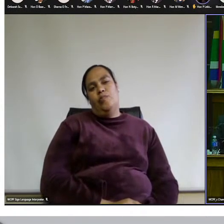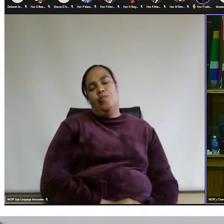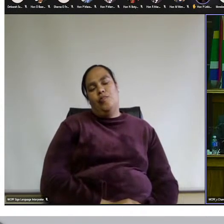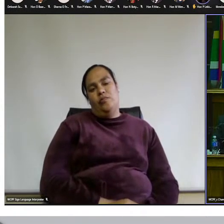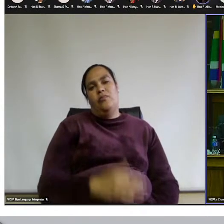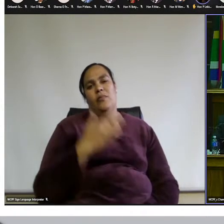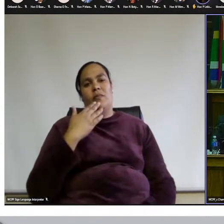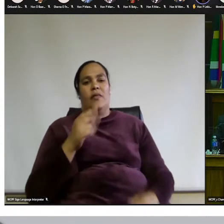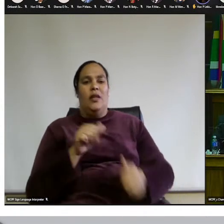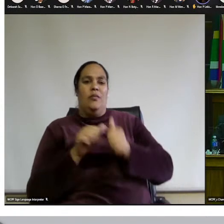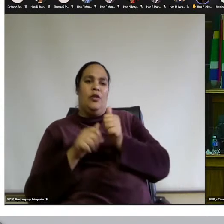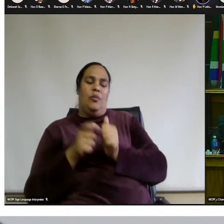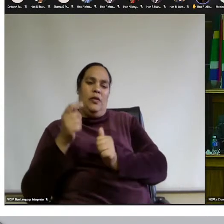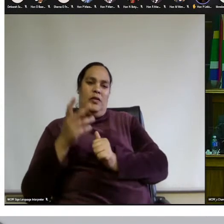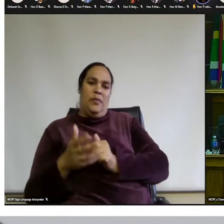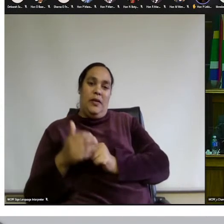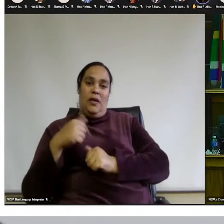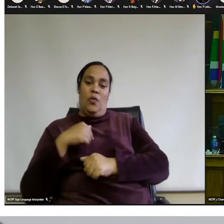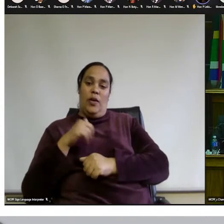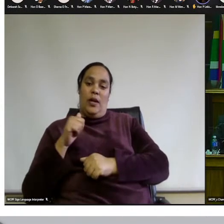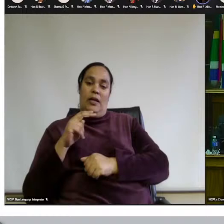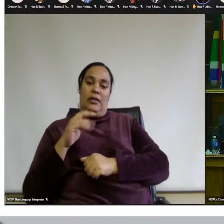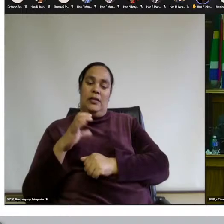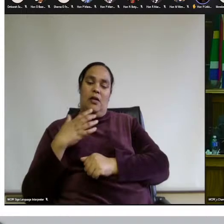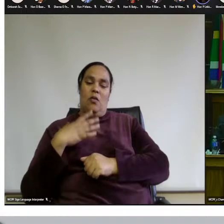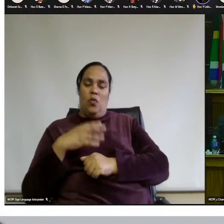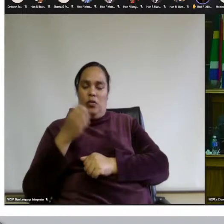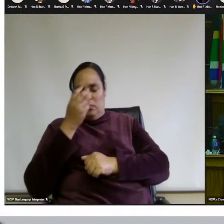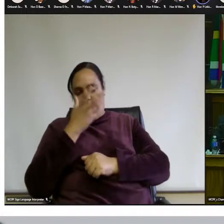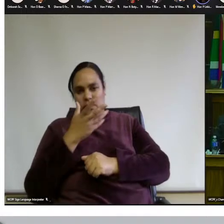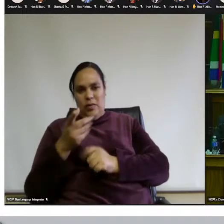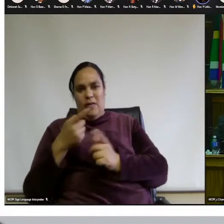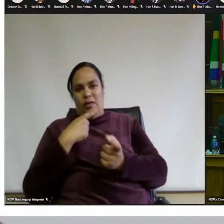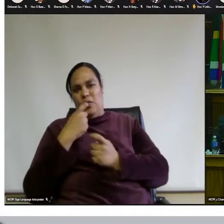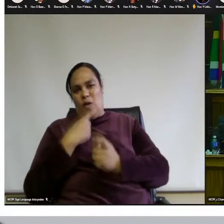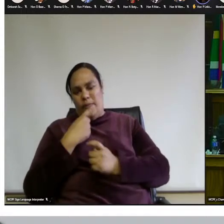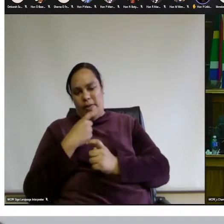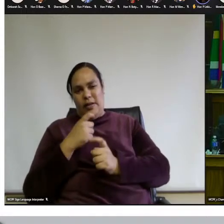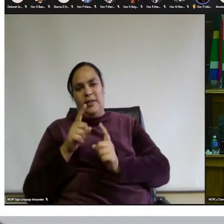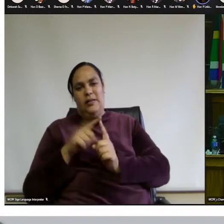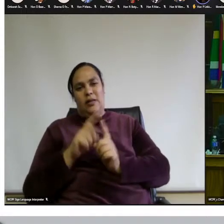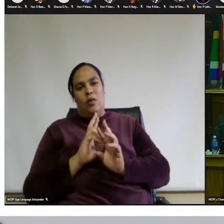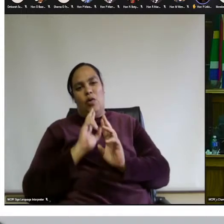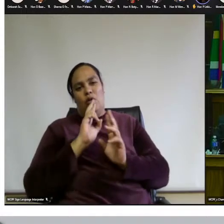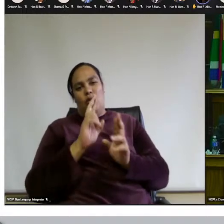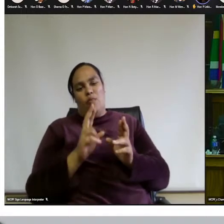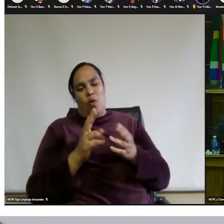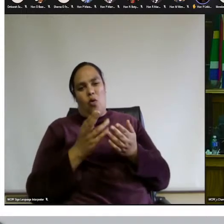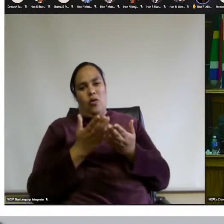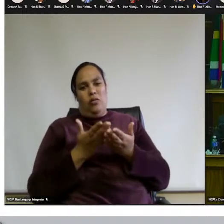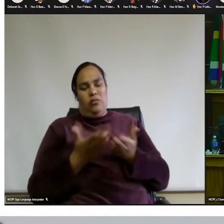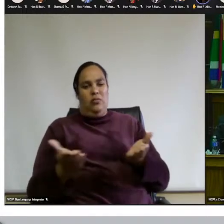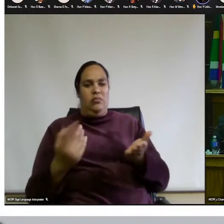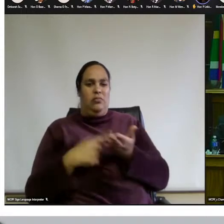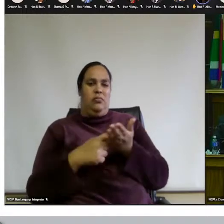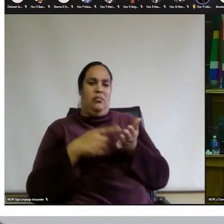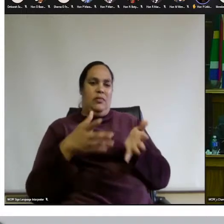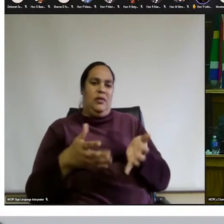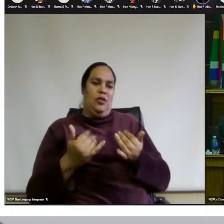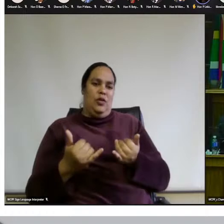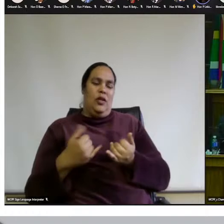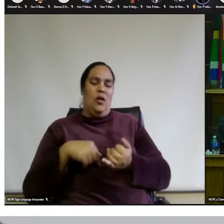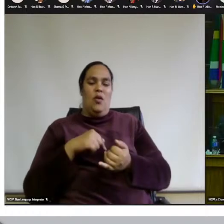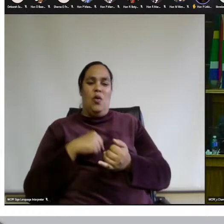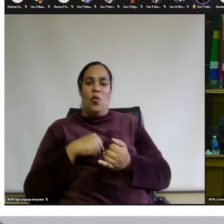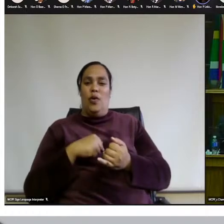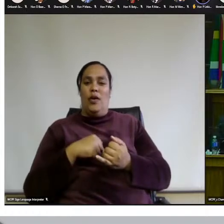Thank you, Deputy Speaker. The ANC wishes to note this complaint and the report tabled here today. We will not